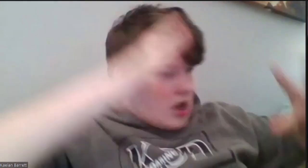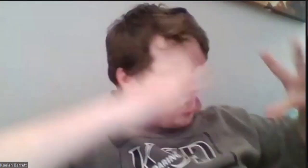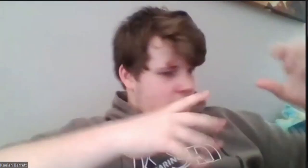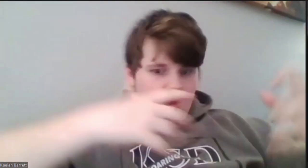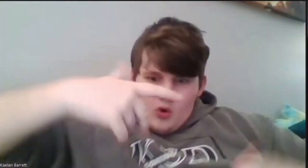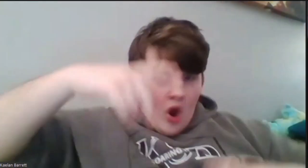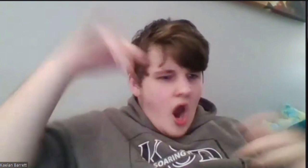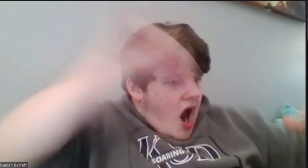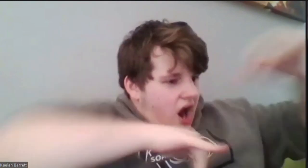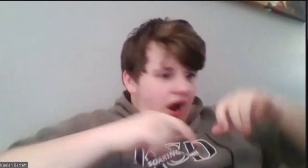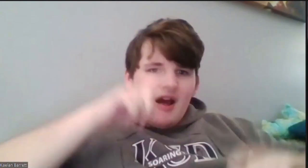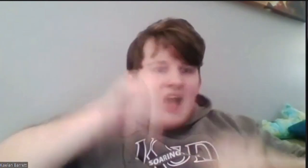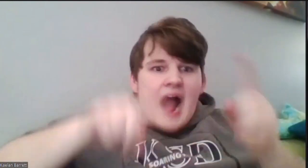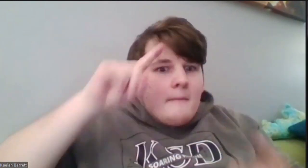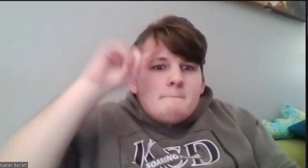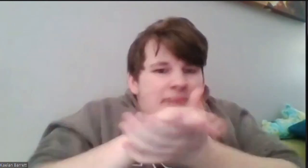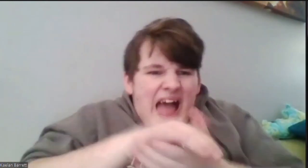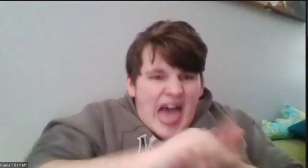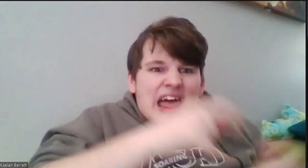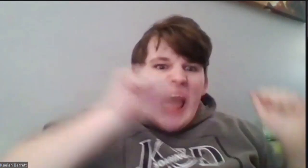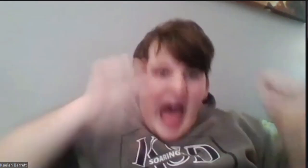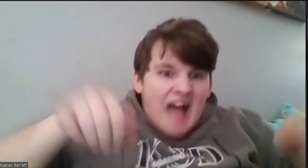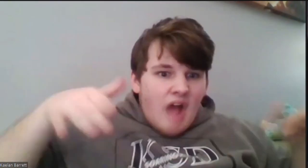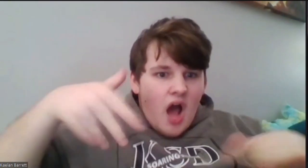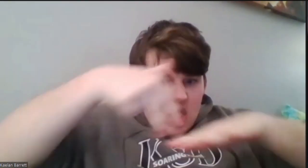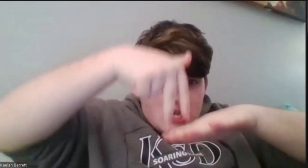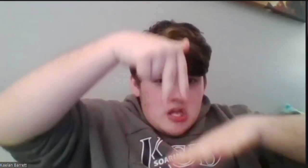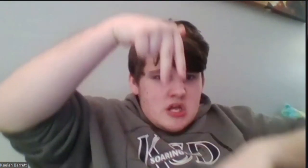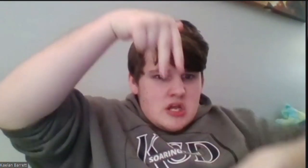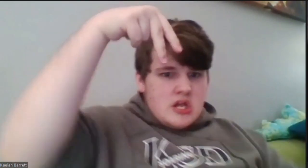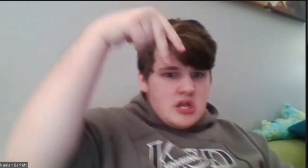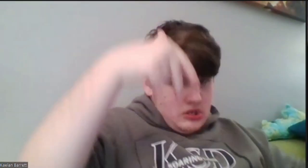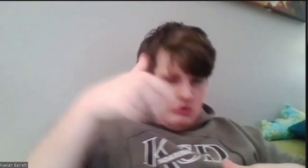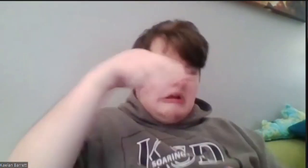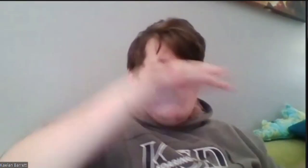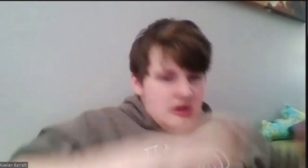the floor he was. And they took out. I can't believe I can fly.